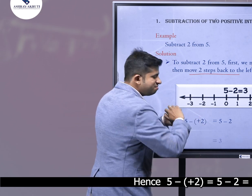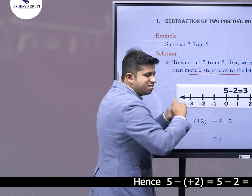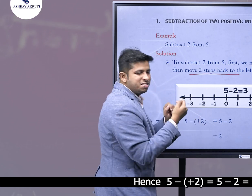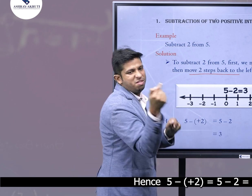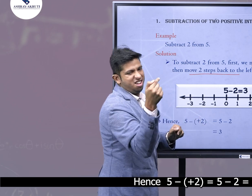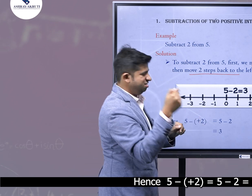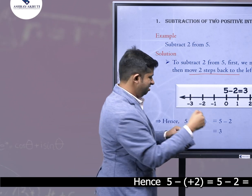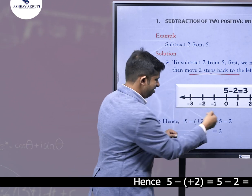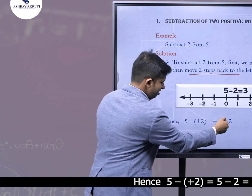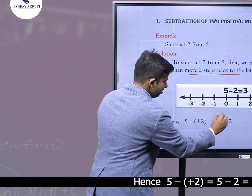which is equal to 3.